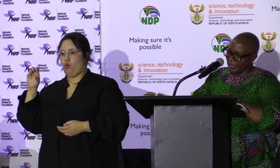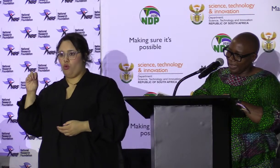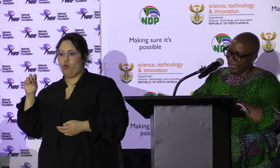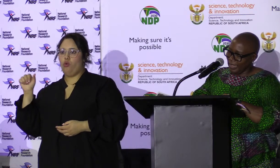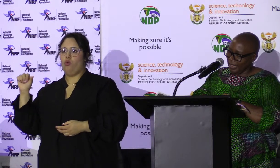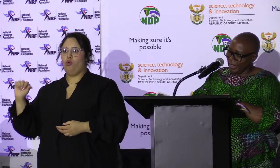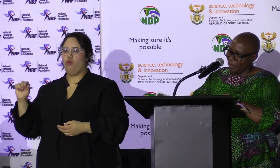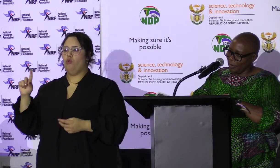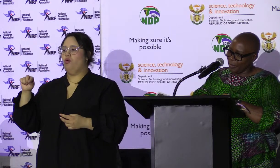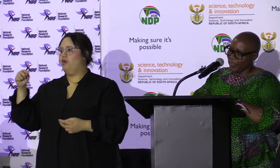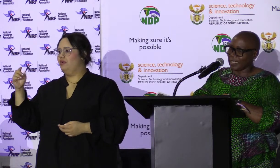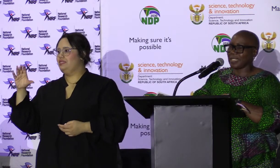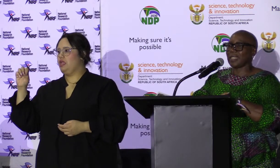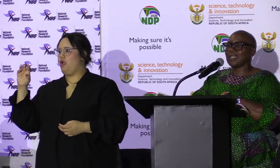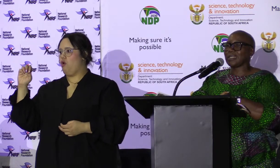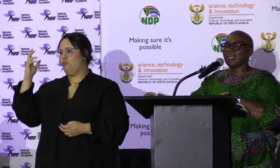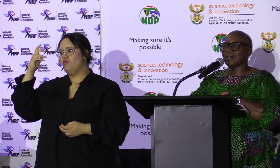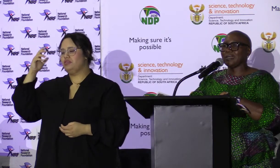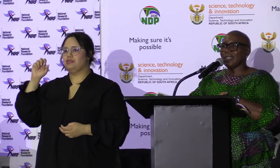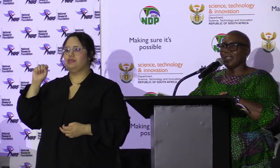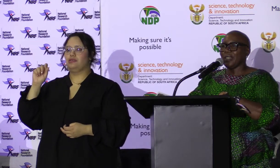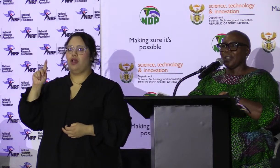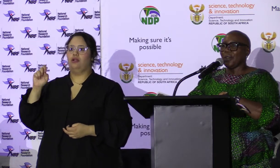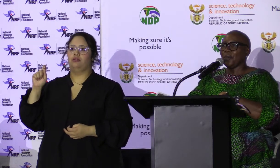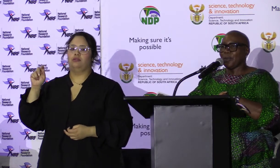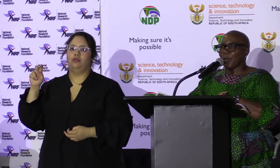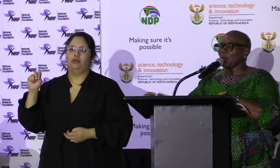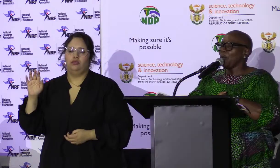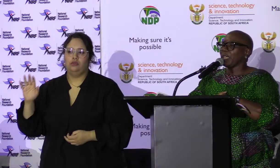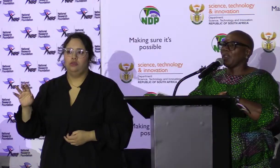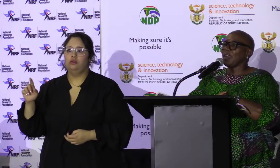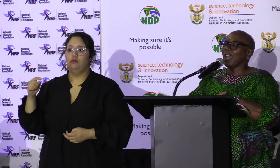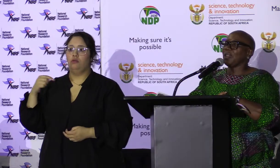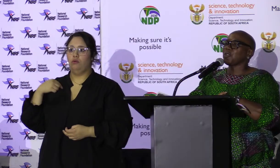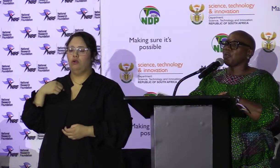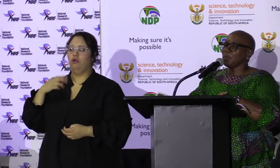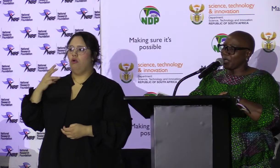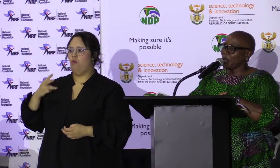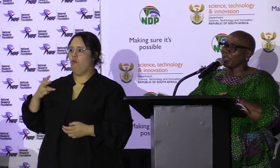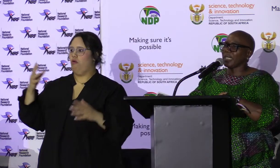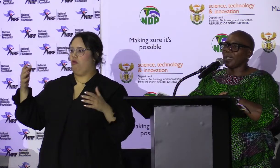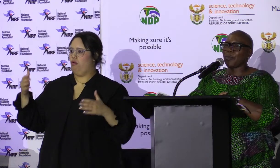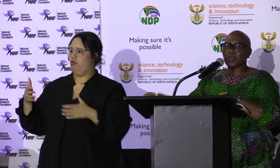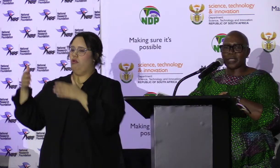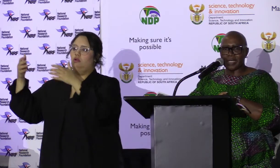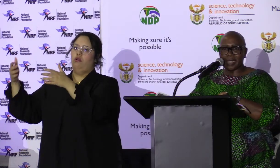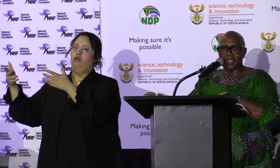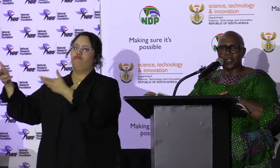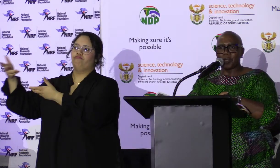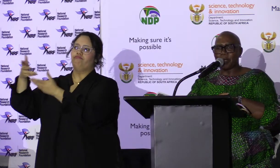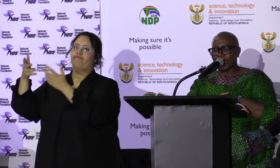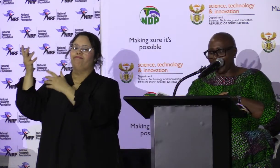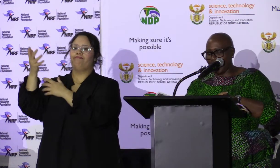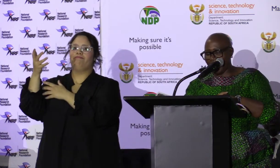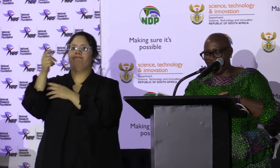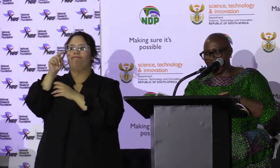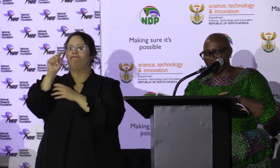CEO again, or Professor Skelton, will be going all out, we'll be talking about this